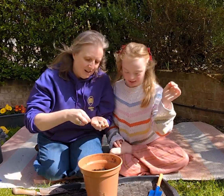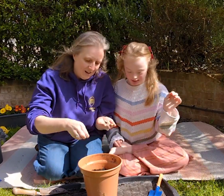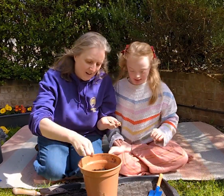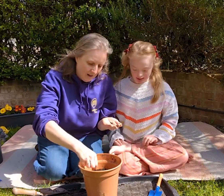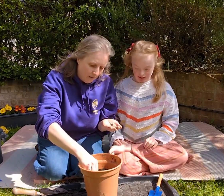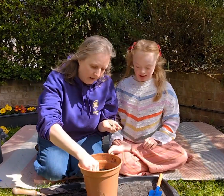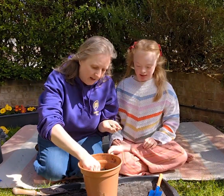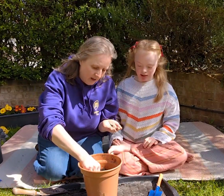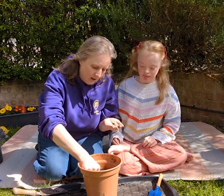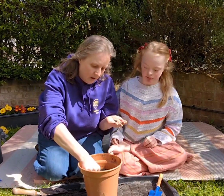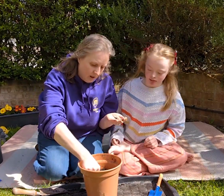Lovely.